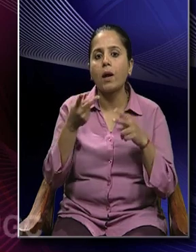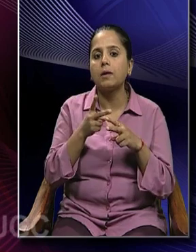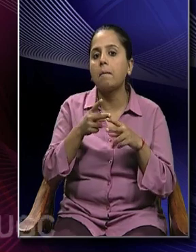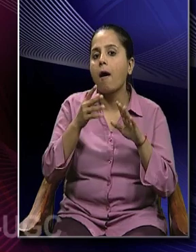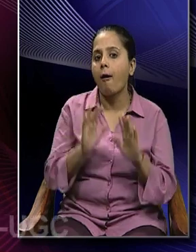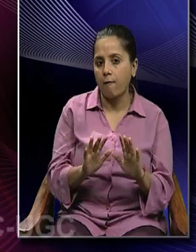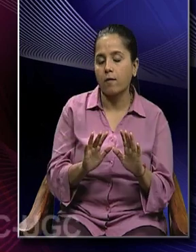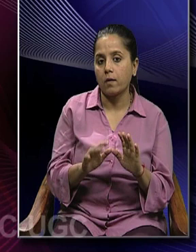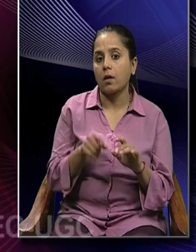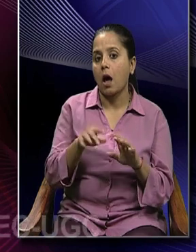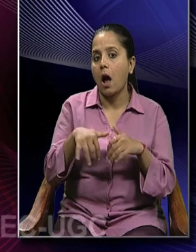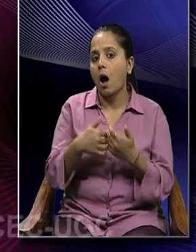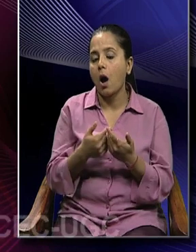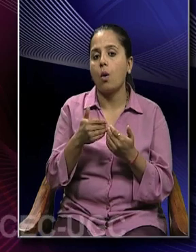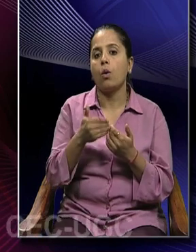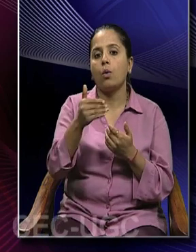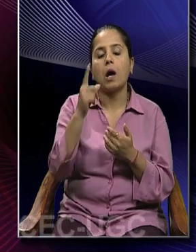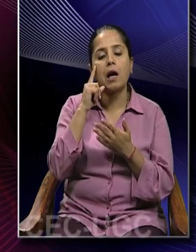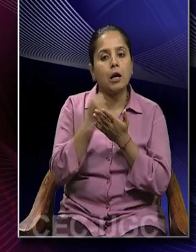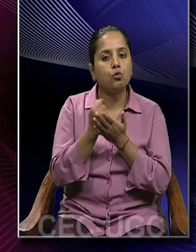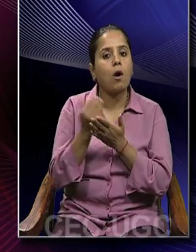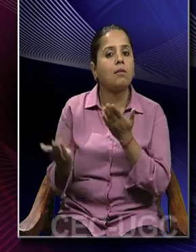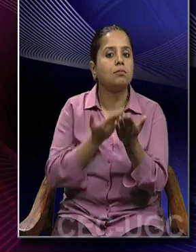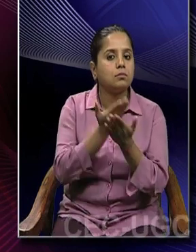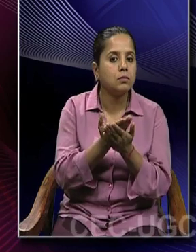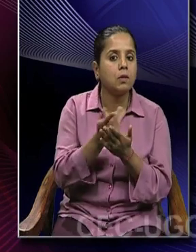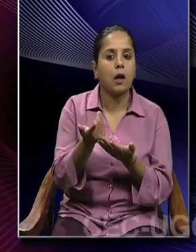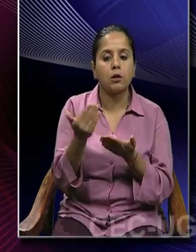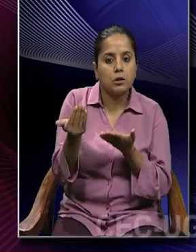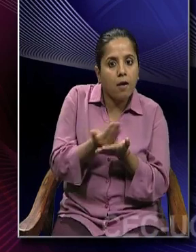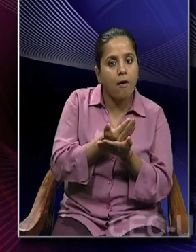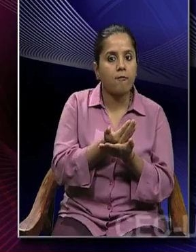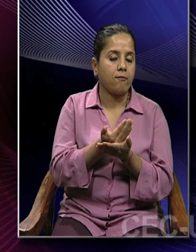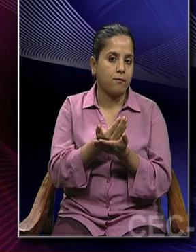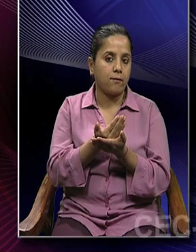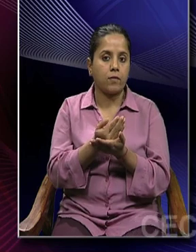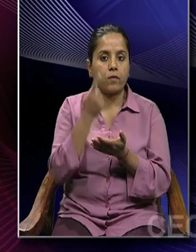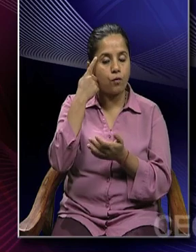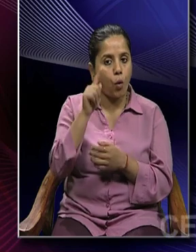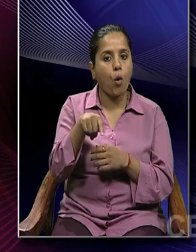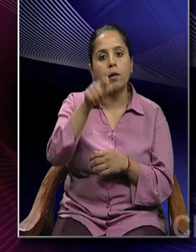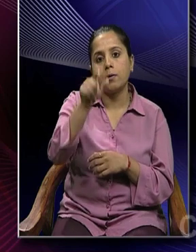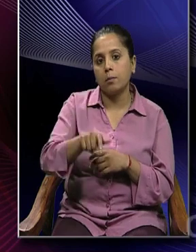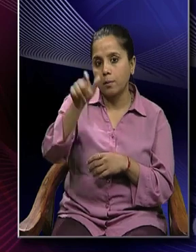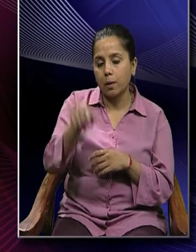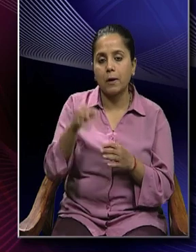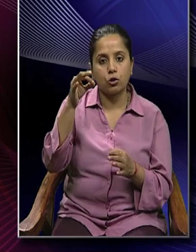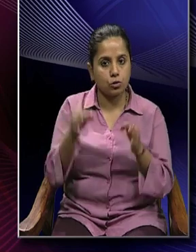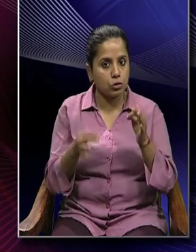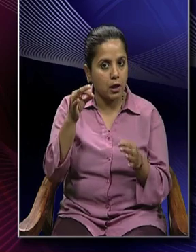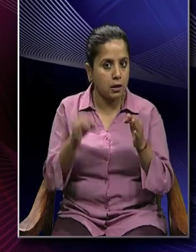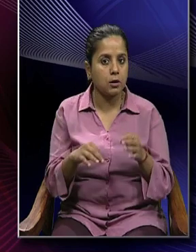contains, and how it was trying to bring or trying to secure for the citizens justice in